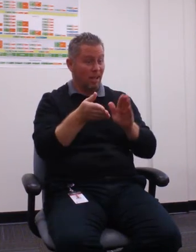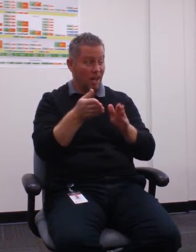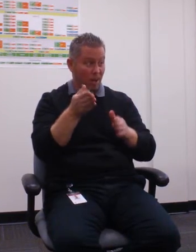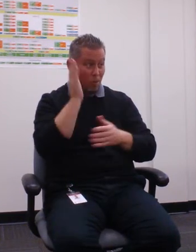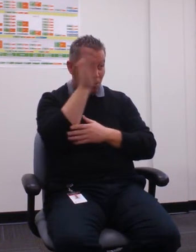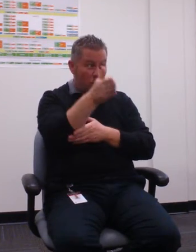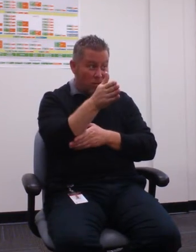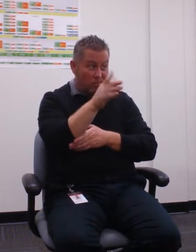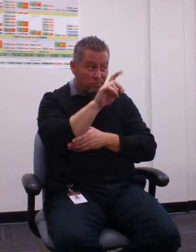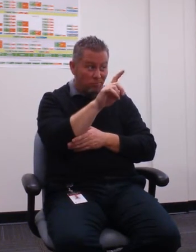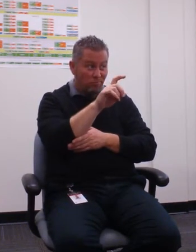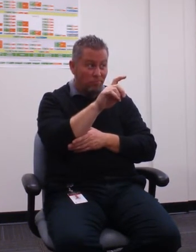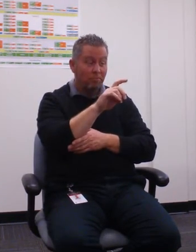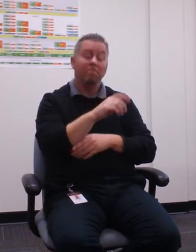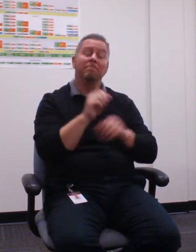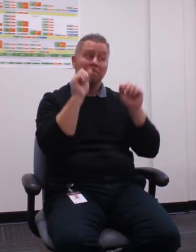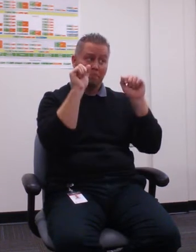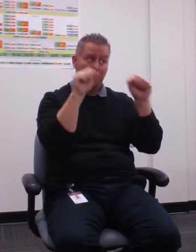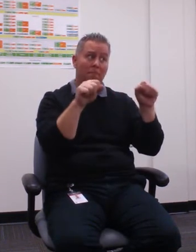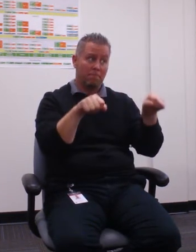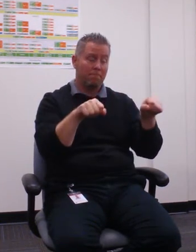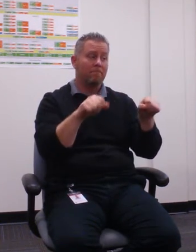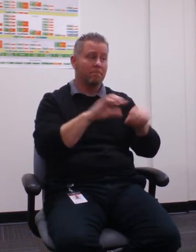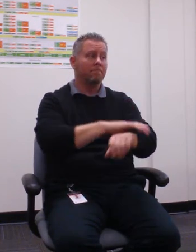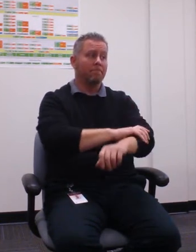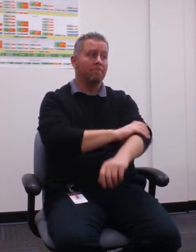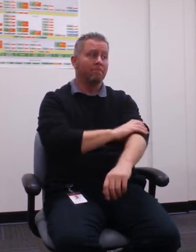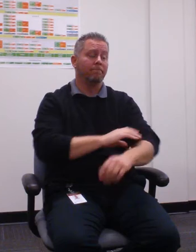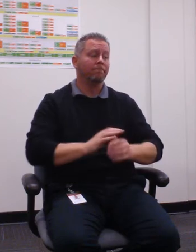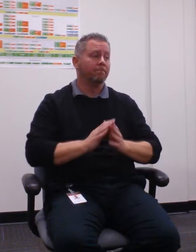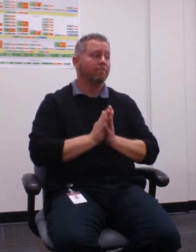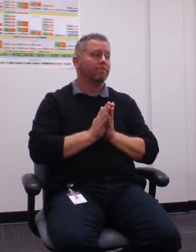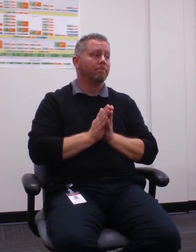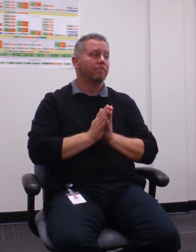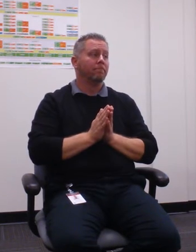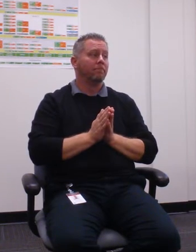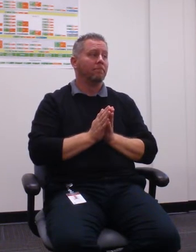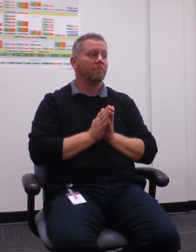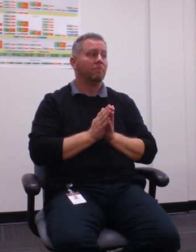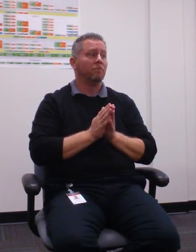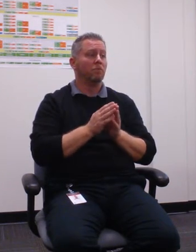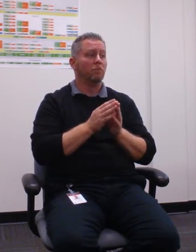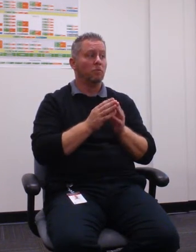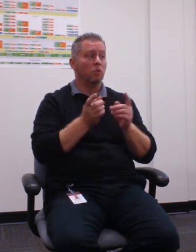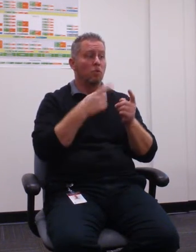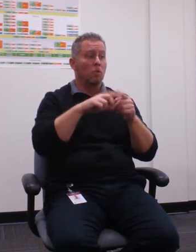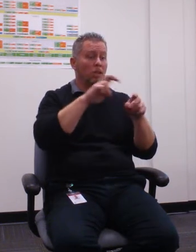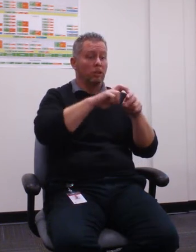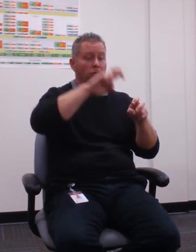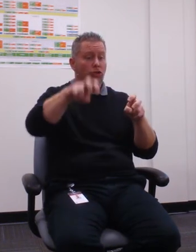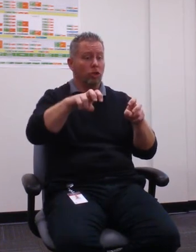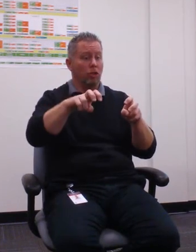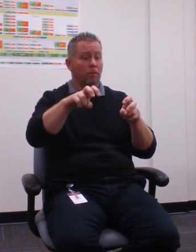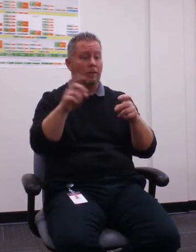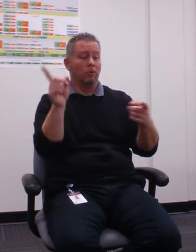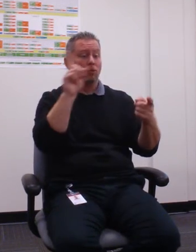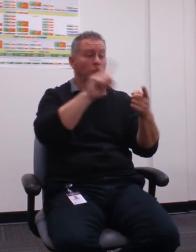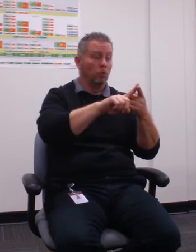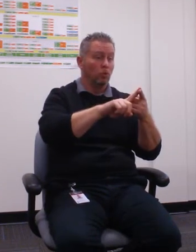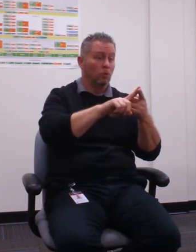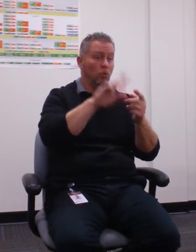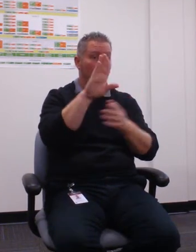it is possible. Yeah, it is possible, David. So when we jumped into battery power, it